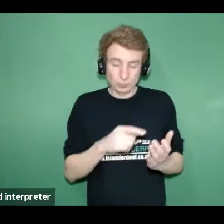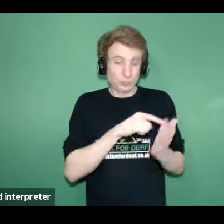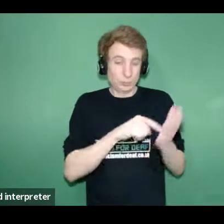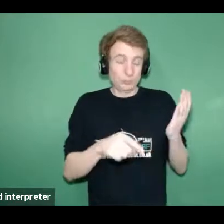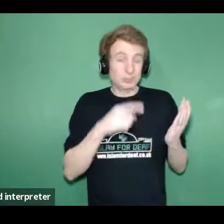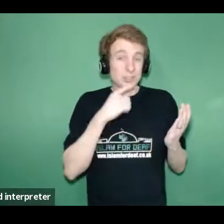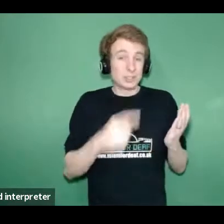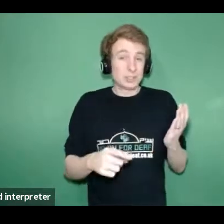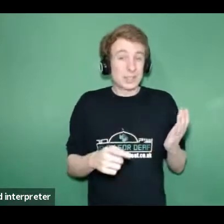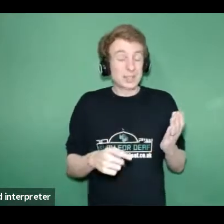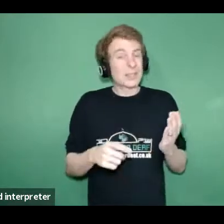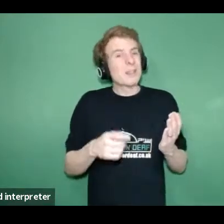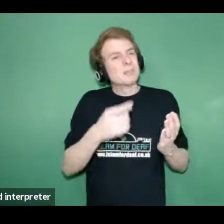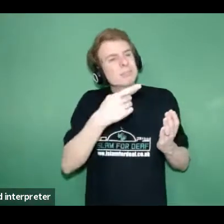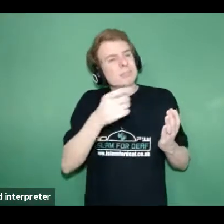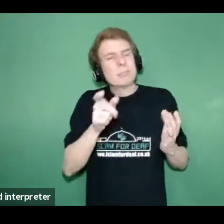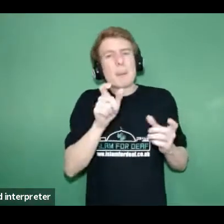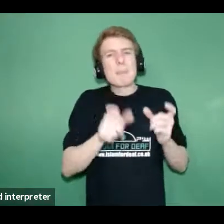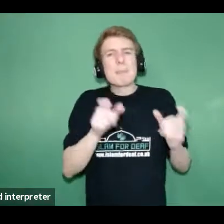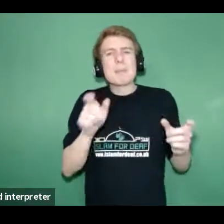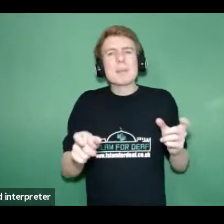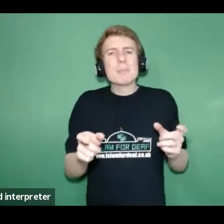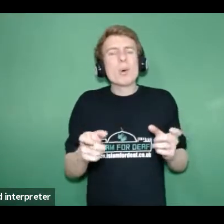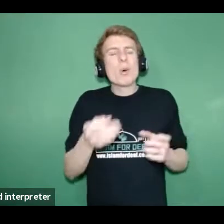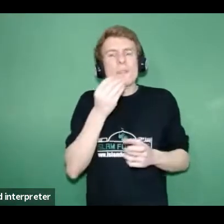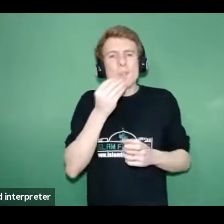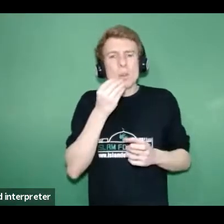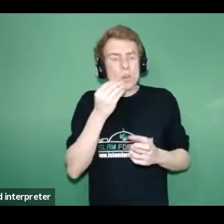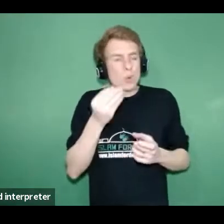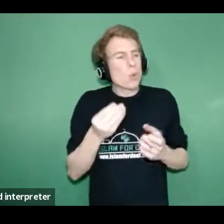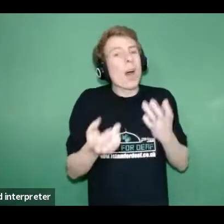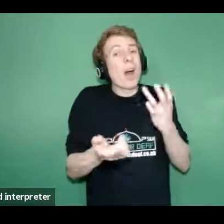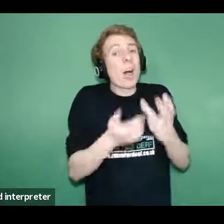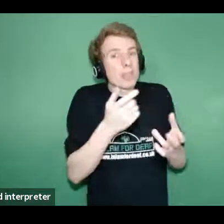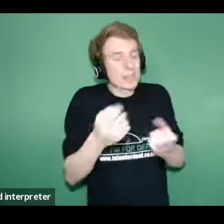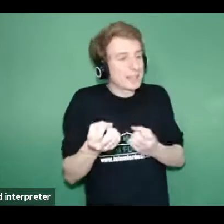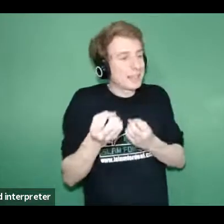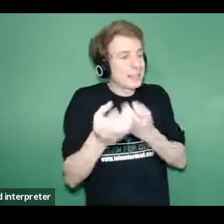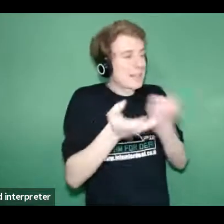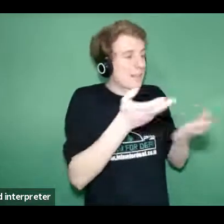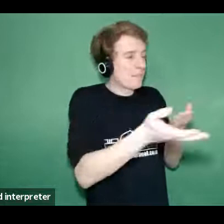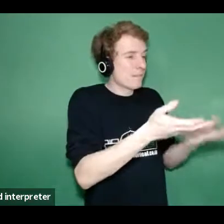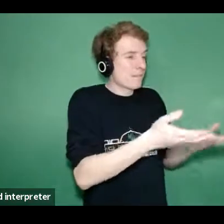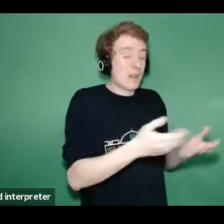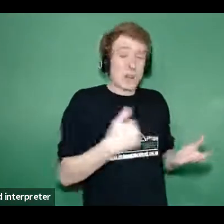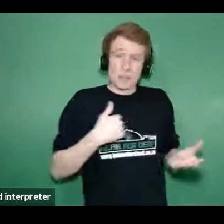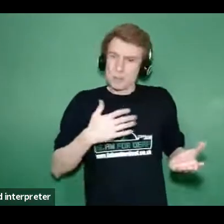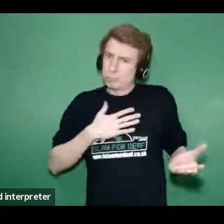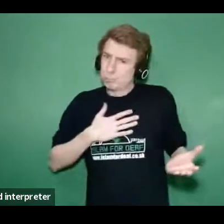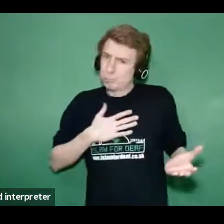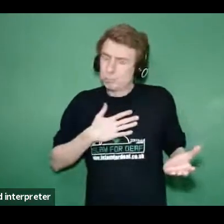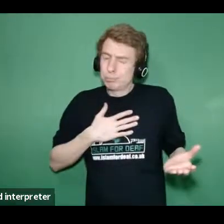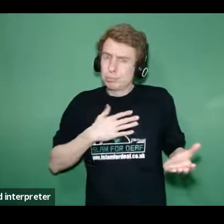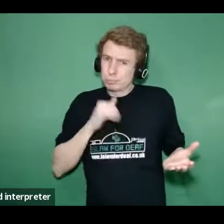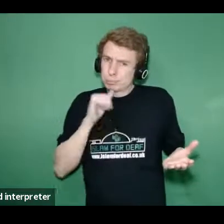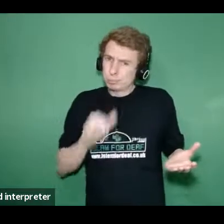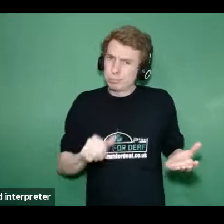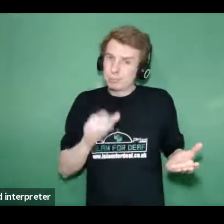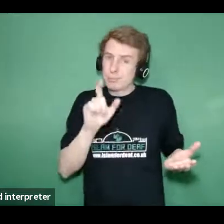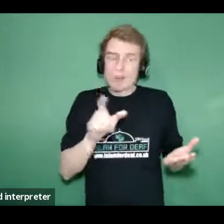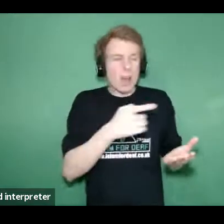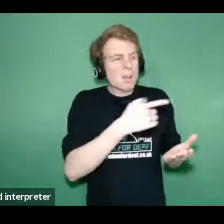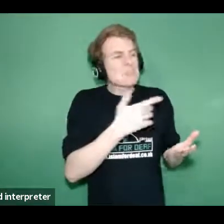others food despite their love of having food, and they feed those who are poor,